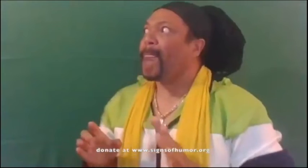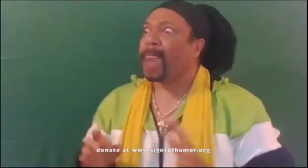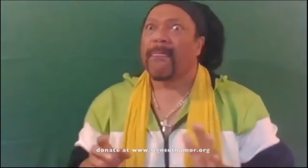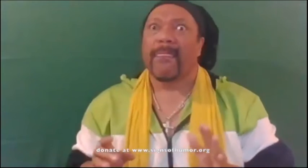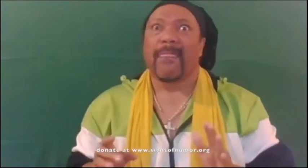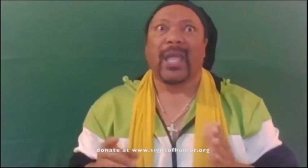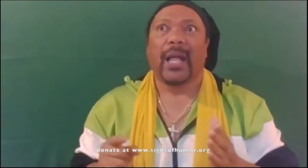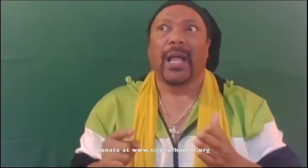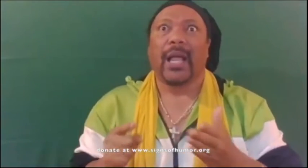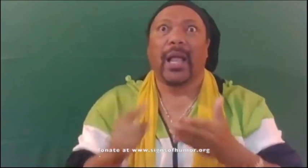like this.